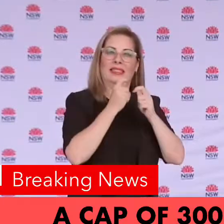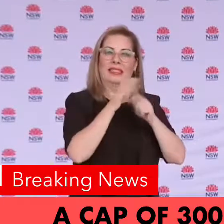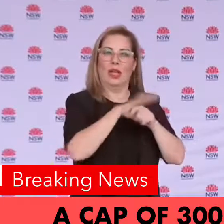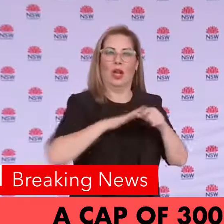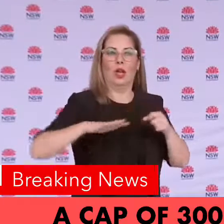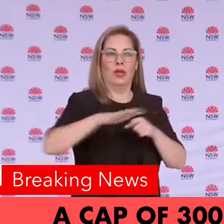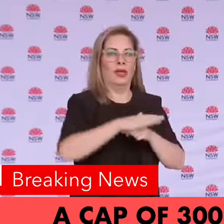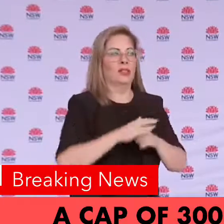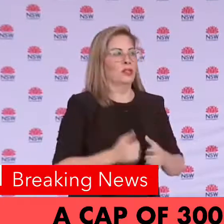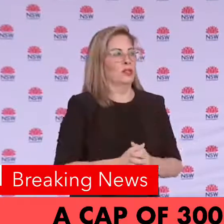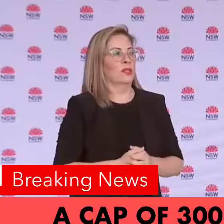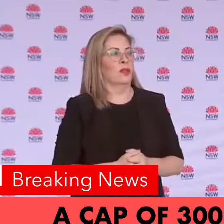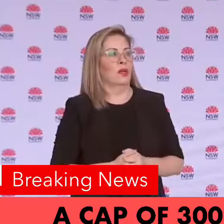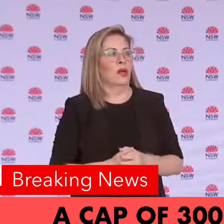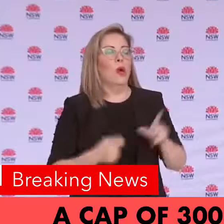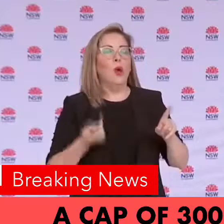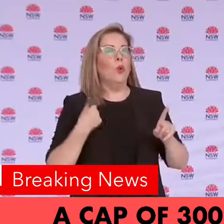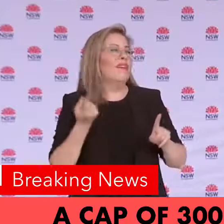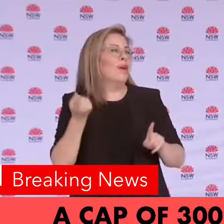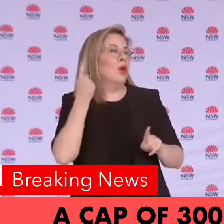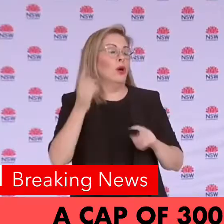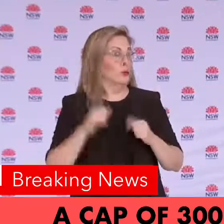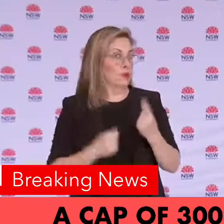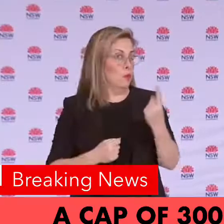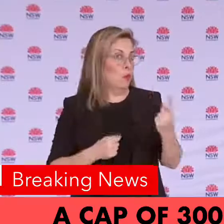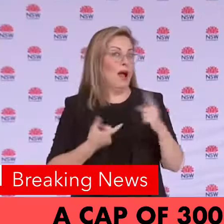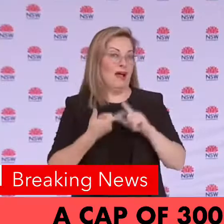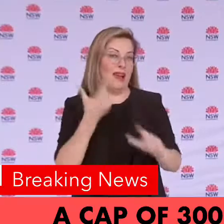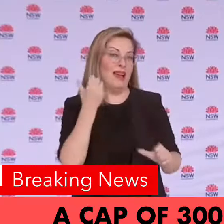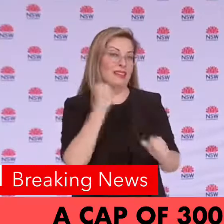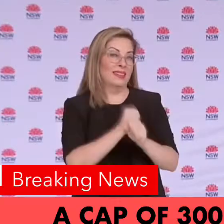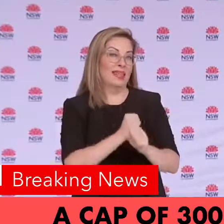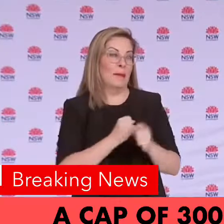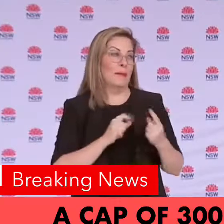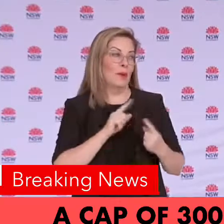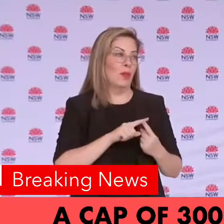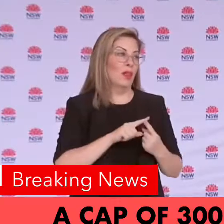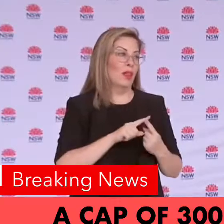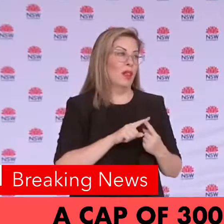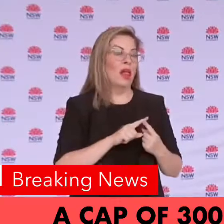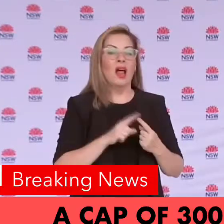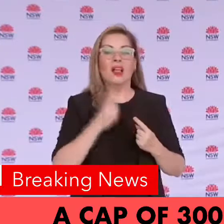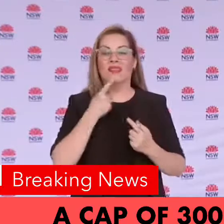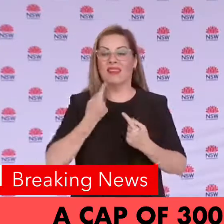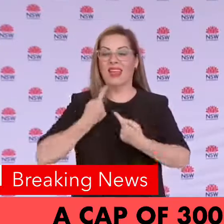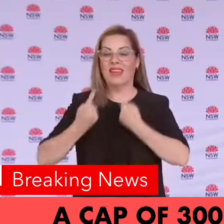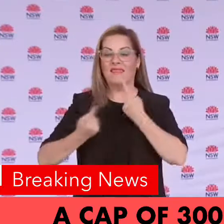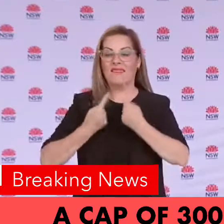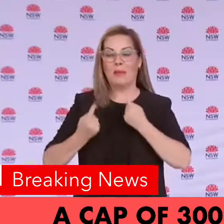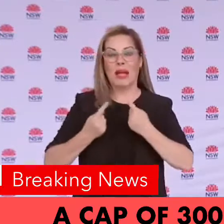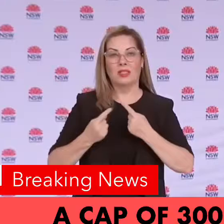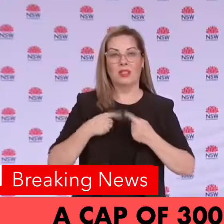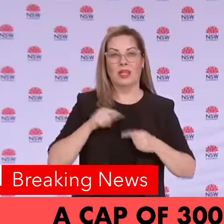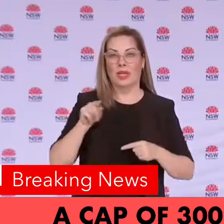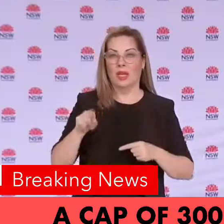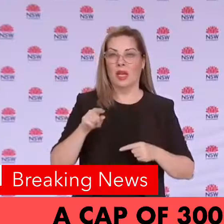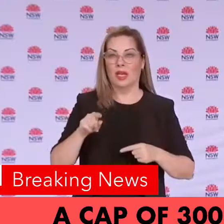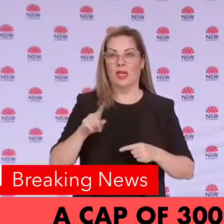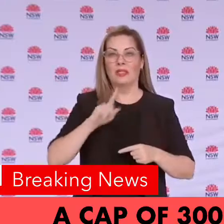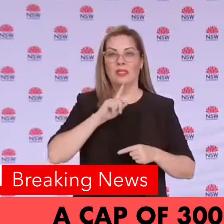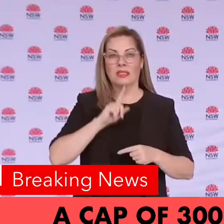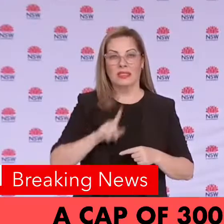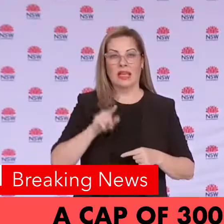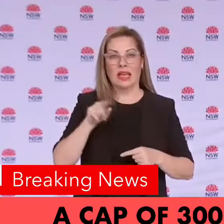specific example, and it's only the one, where the information given to somebody who went undergone a test is that they have been cleared